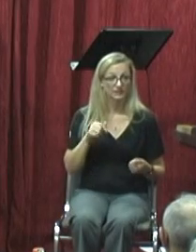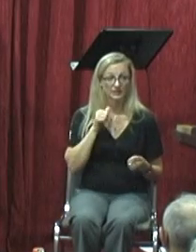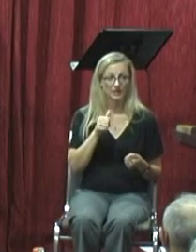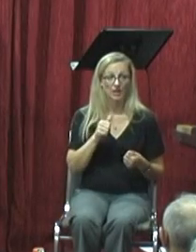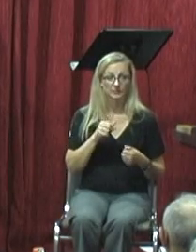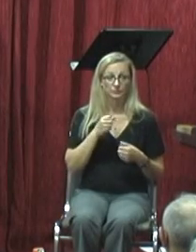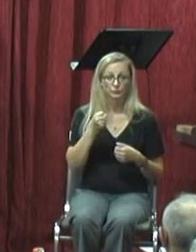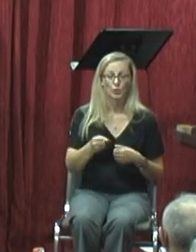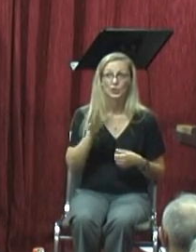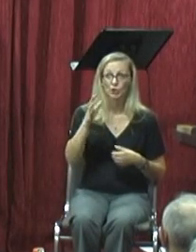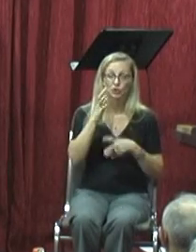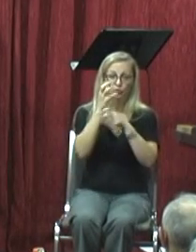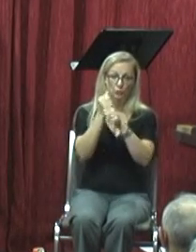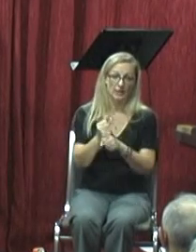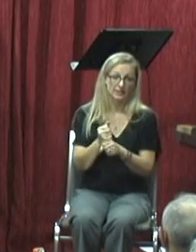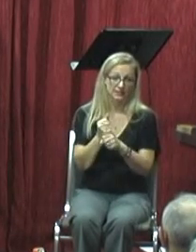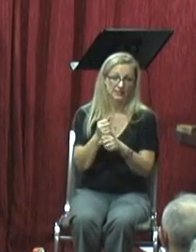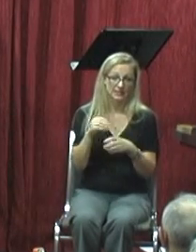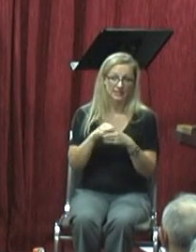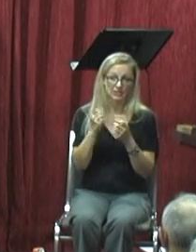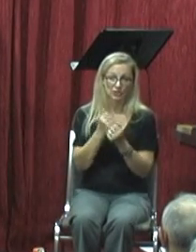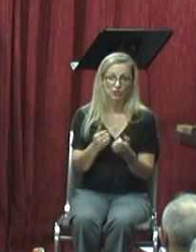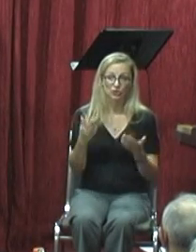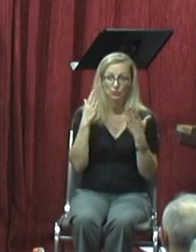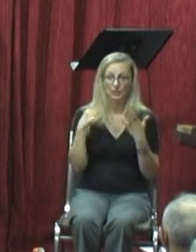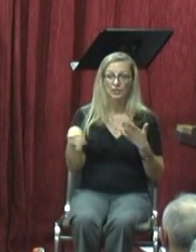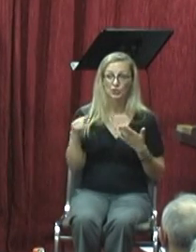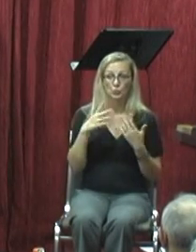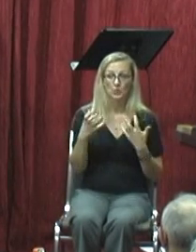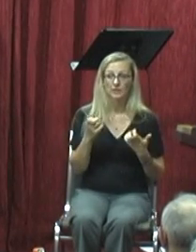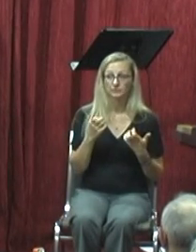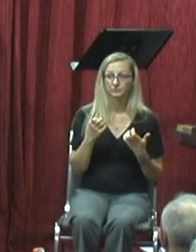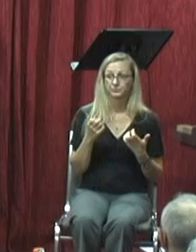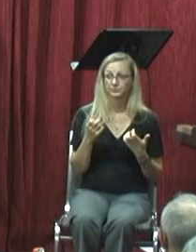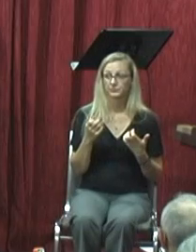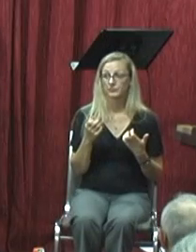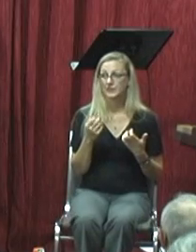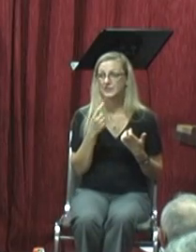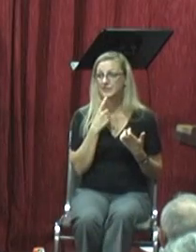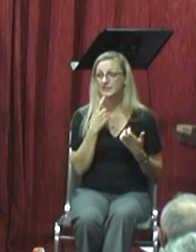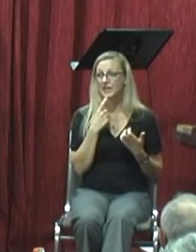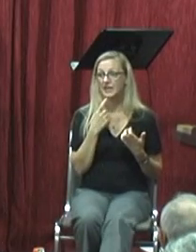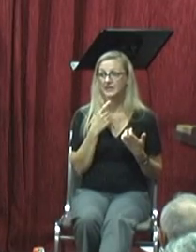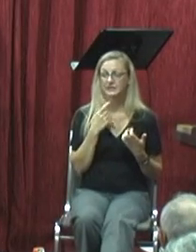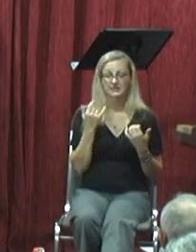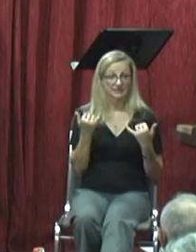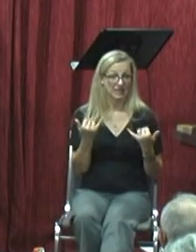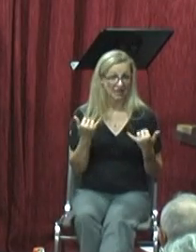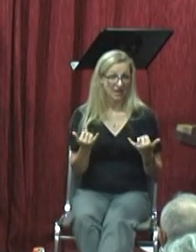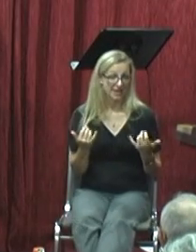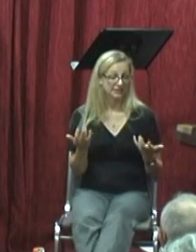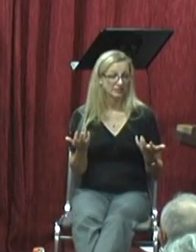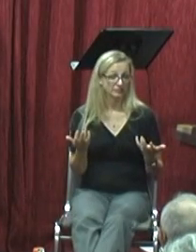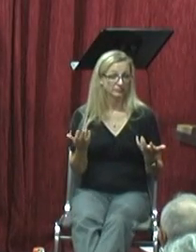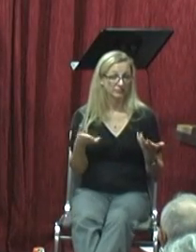want to, today, you want to say, I want to follow Yeshua, you are free to participate, and this is your first